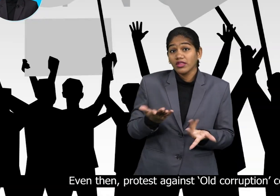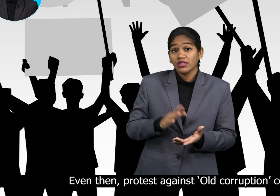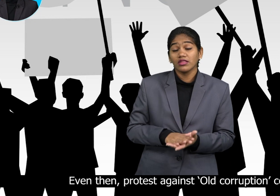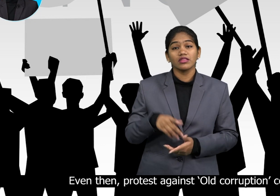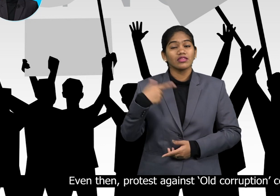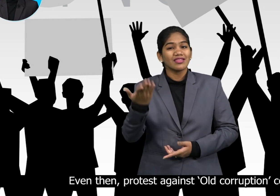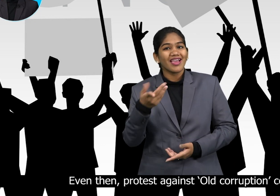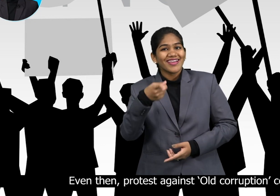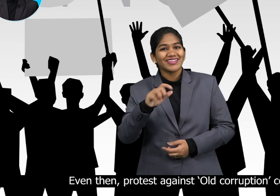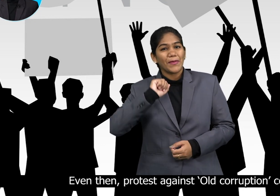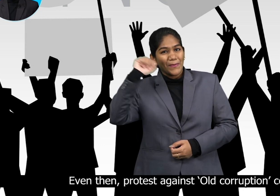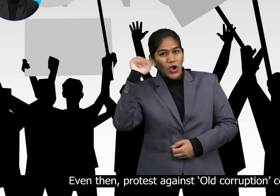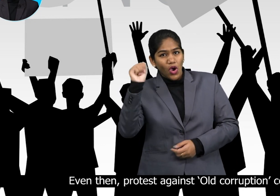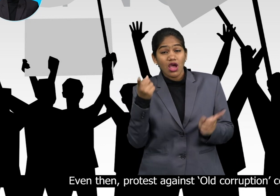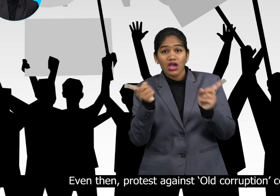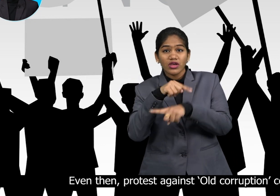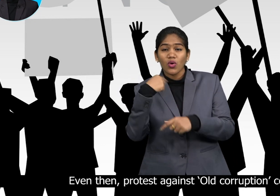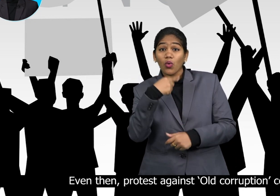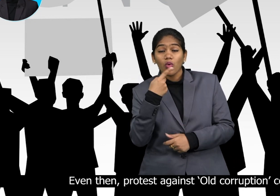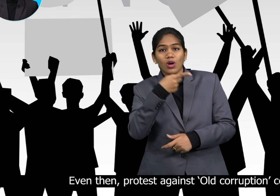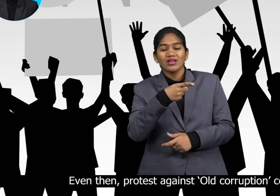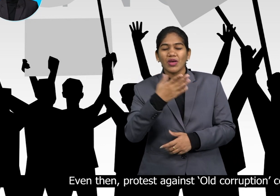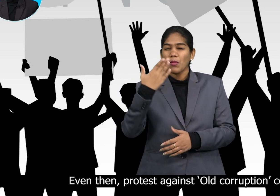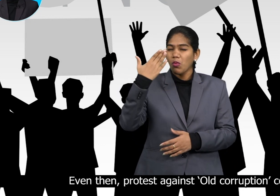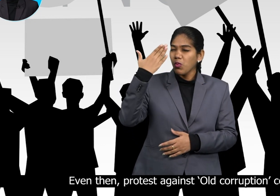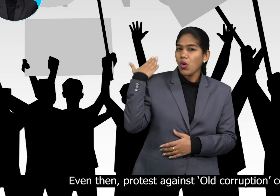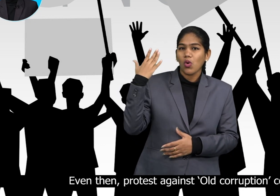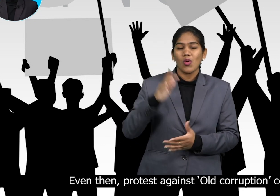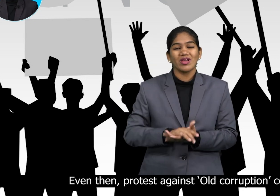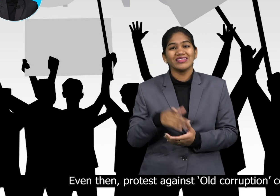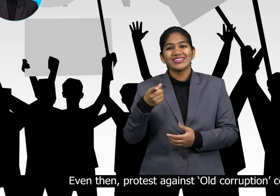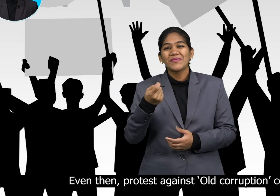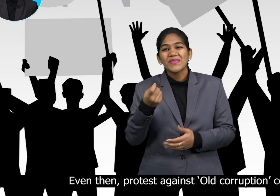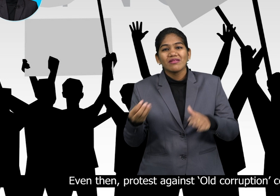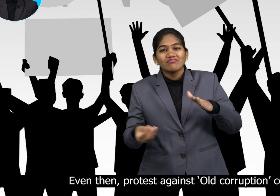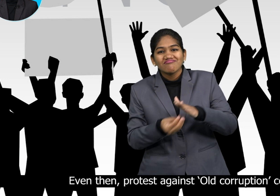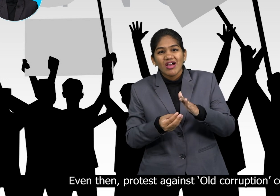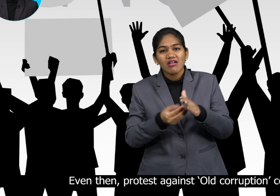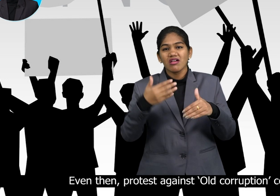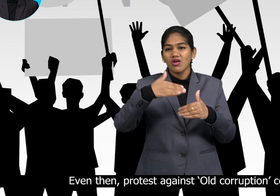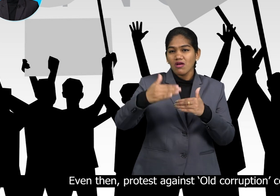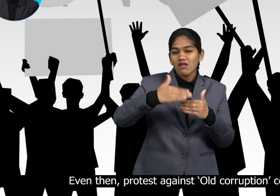Even then, protests against old corruption continued.